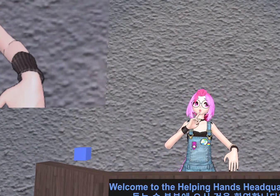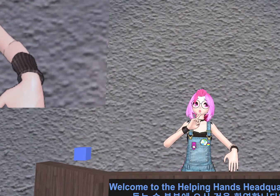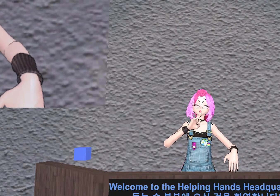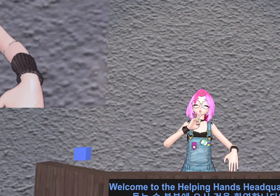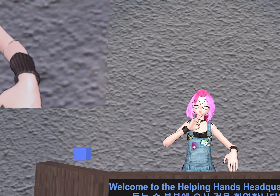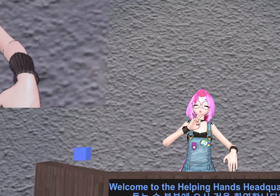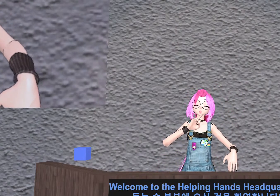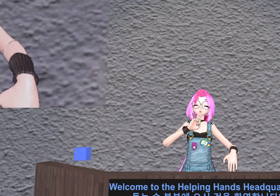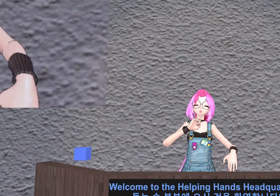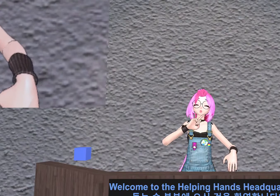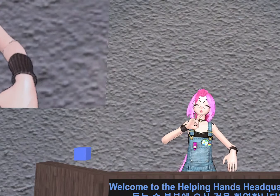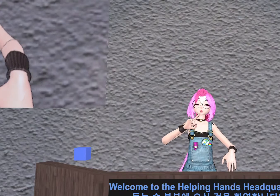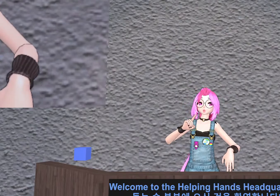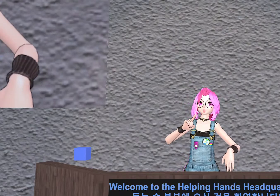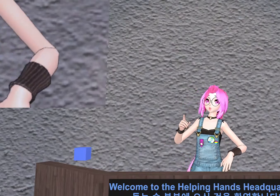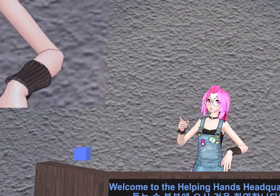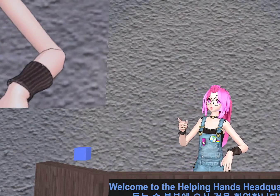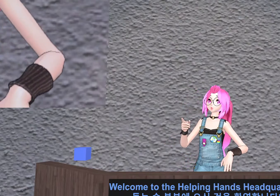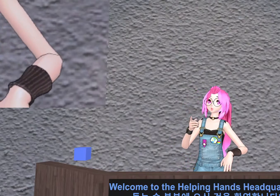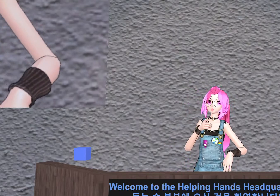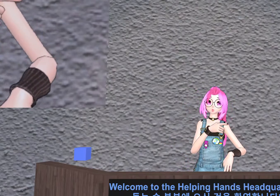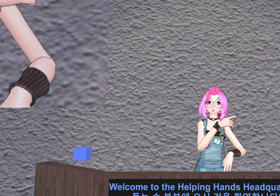Uh,